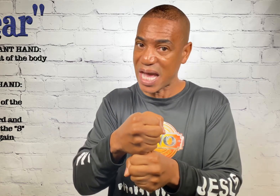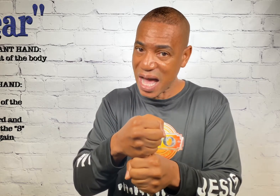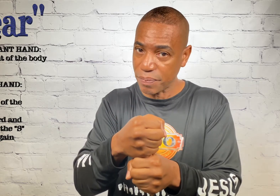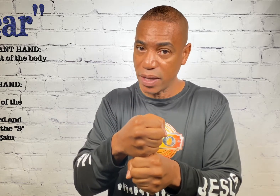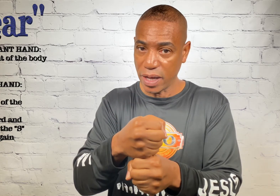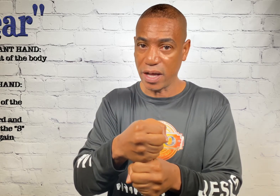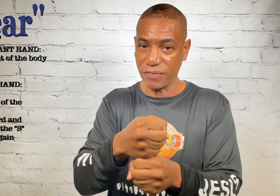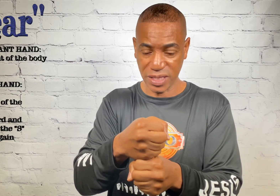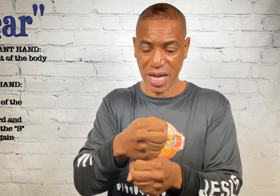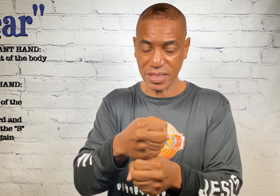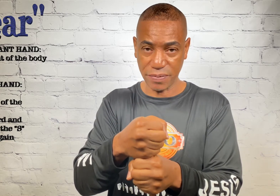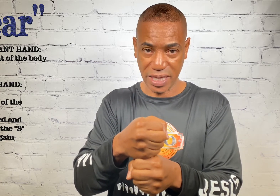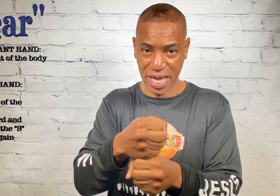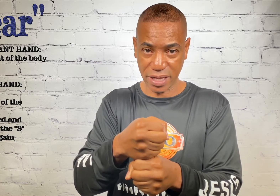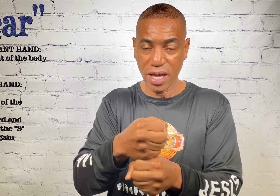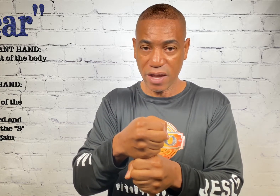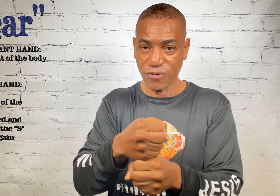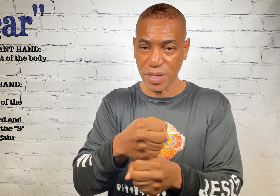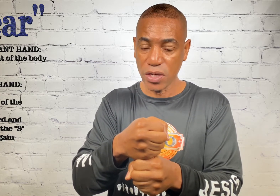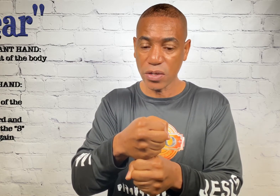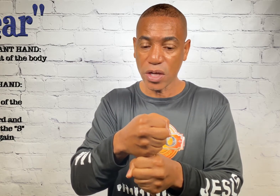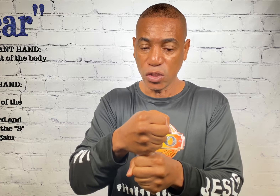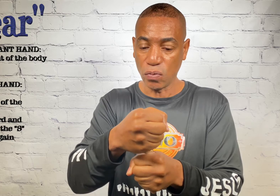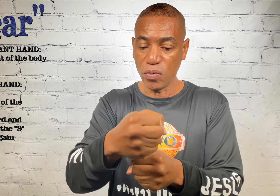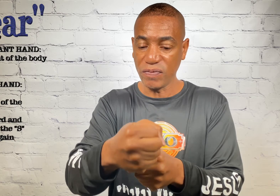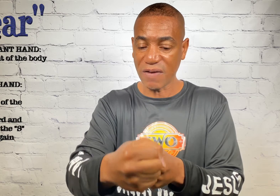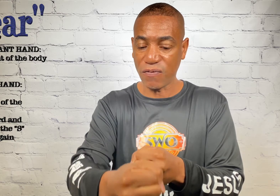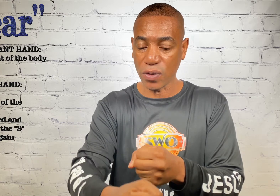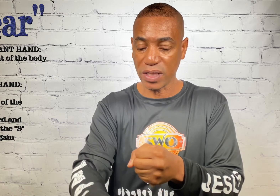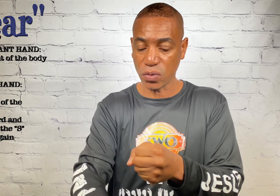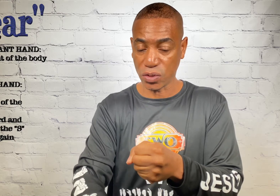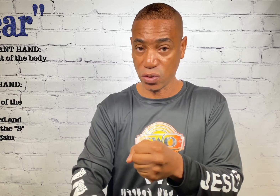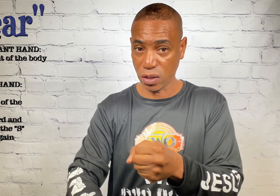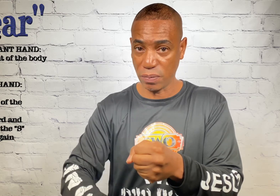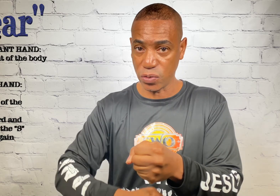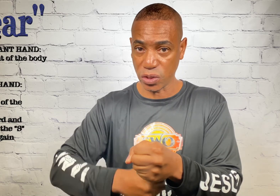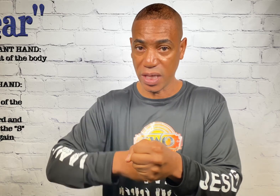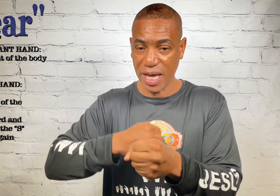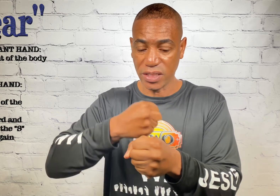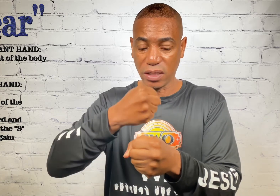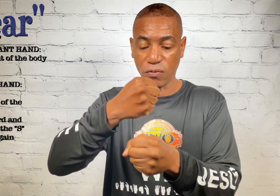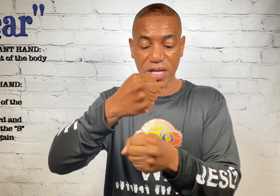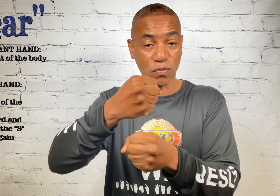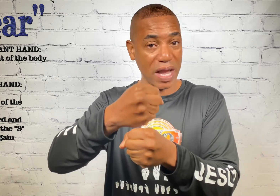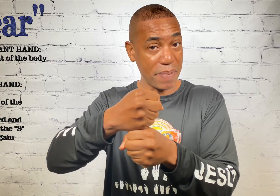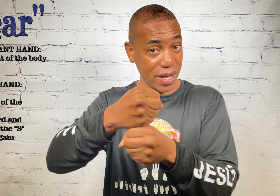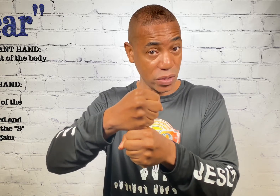top of the non-dominant hand. And from here, you'll move that forward into a circular motion until it rests right back on